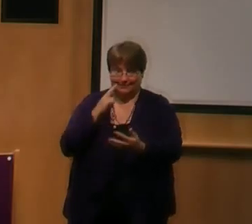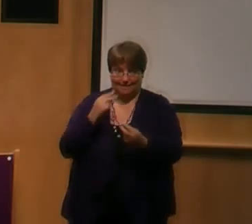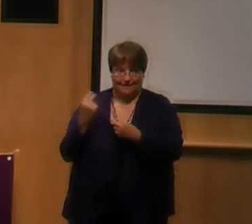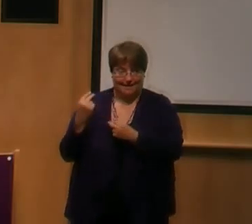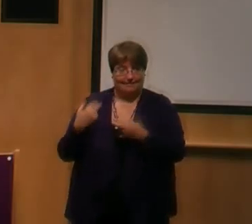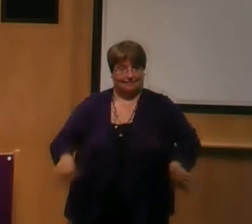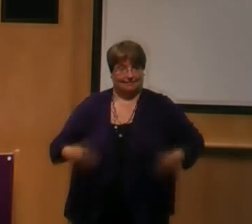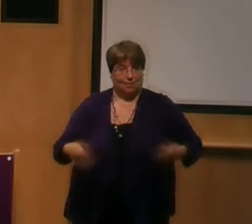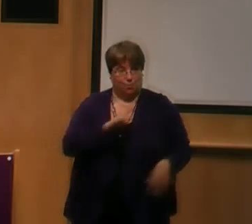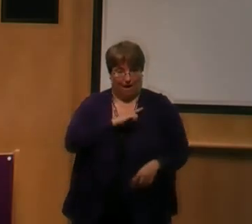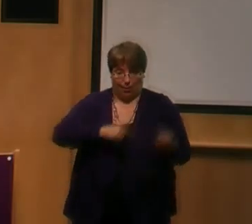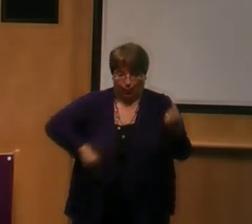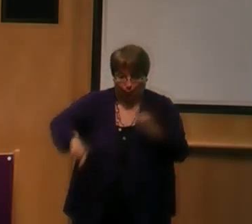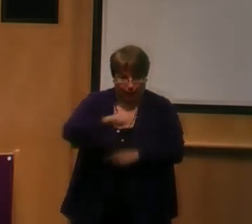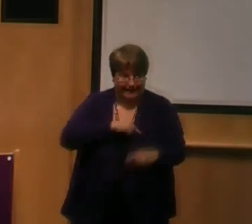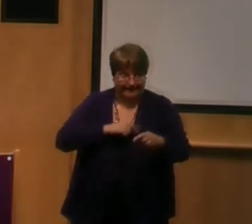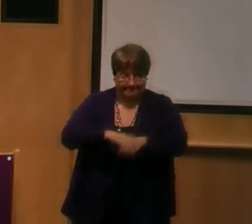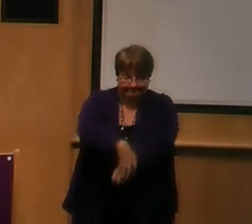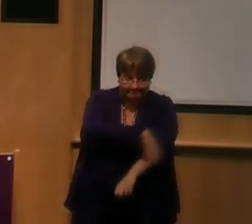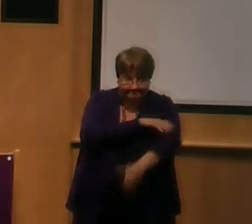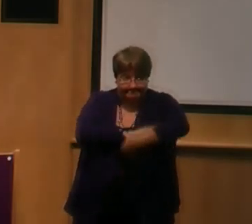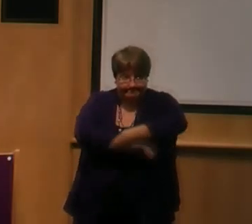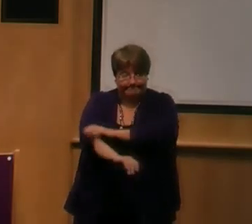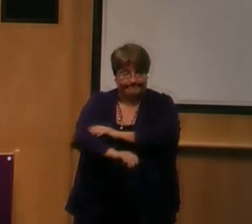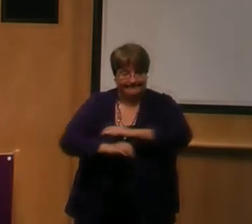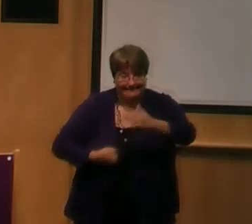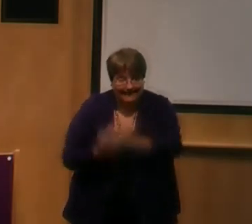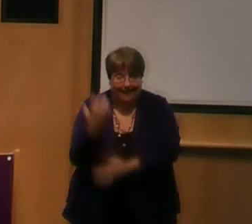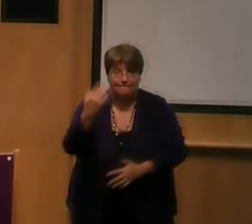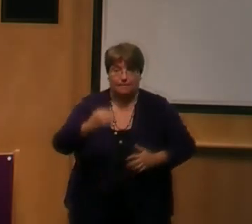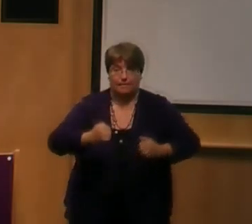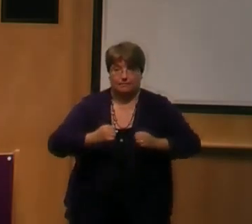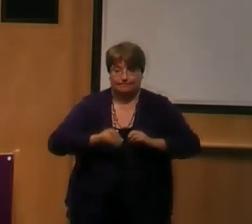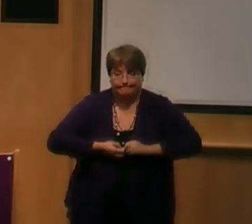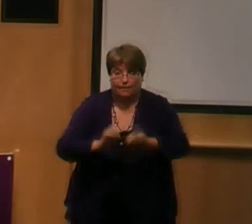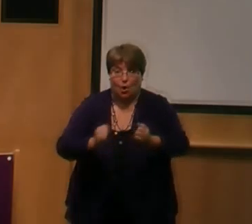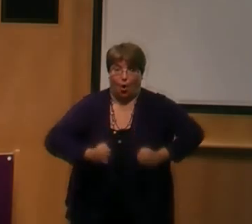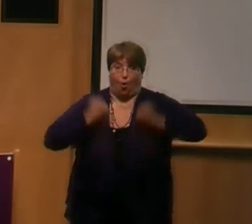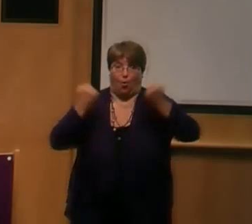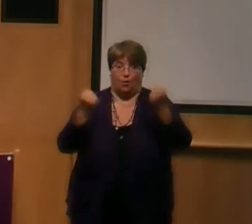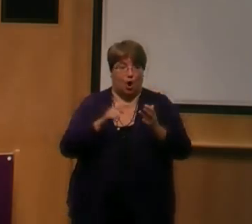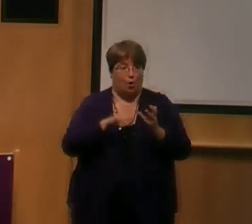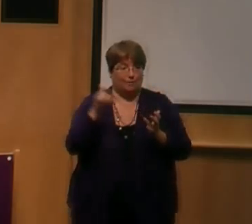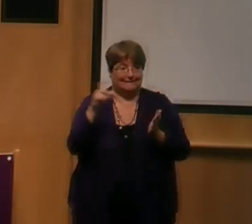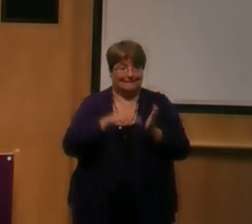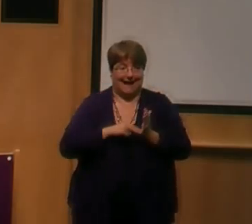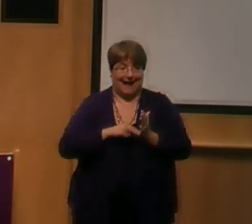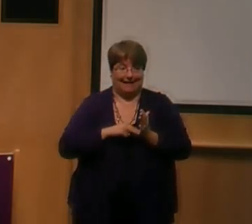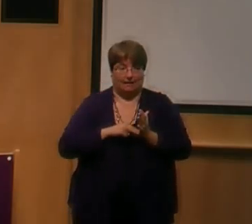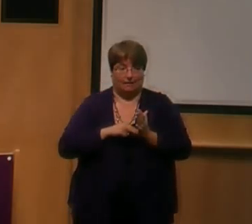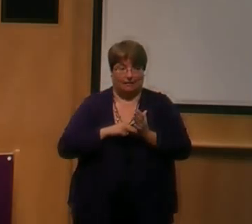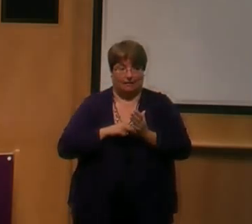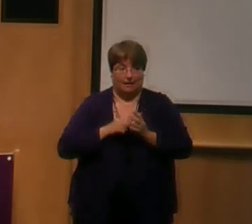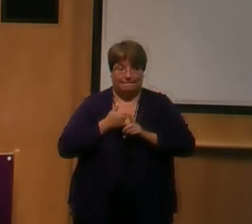months later, I can say we're really as a team of achievement. I'm just very proud of work. The lab in Rome is still posting